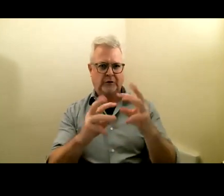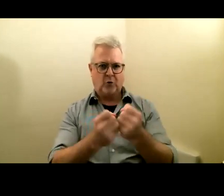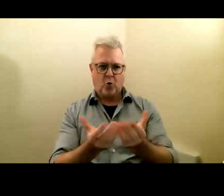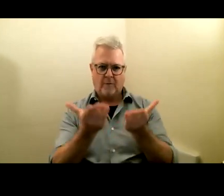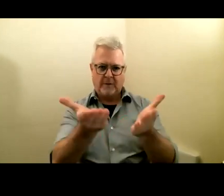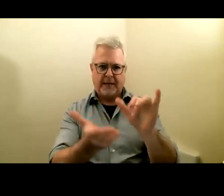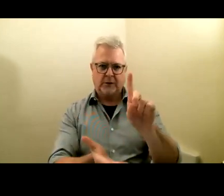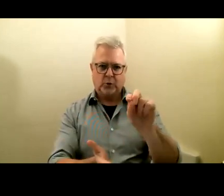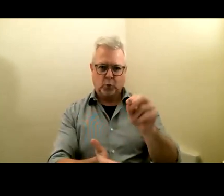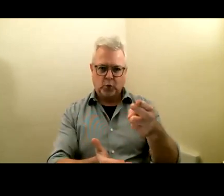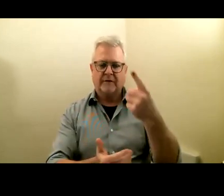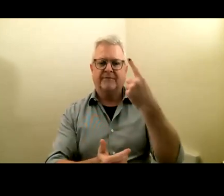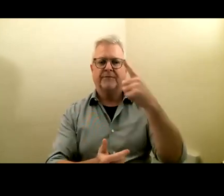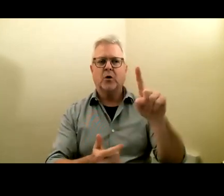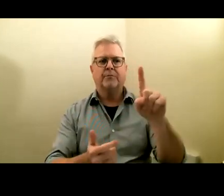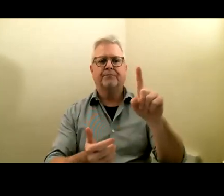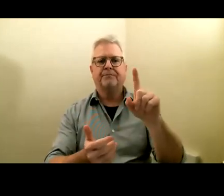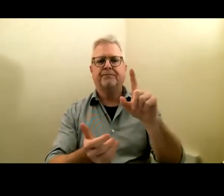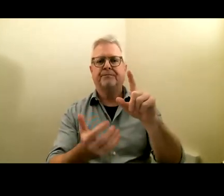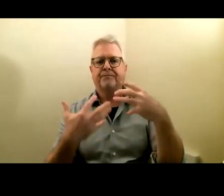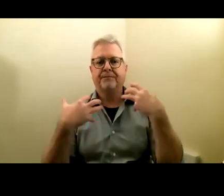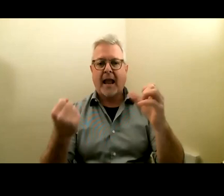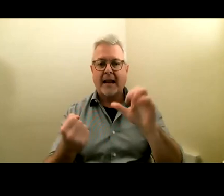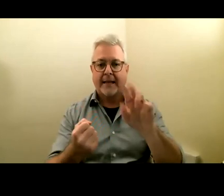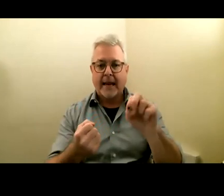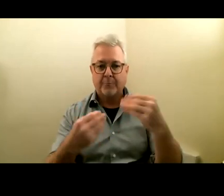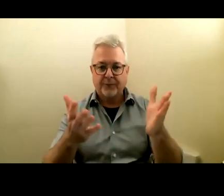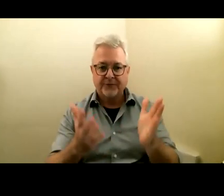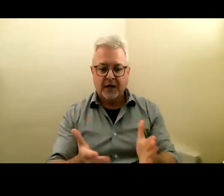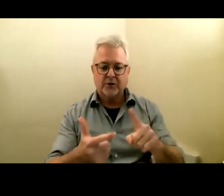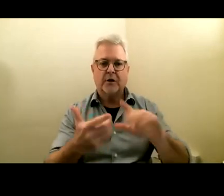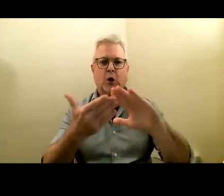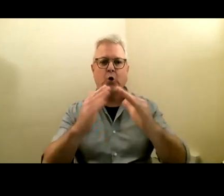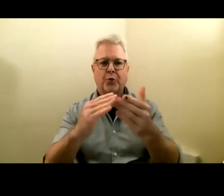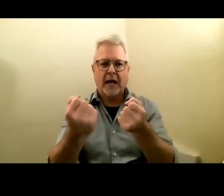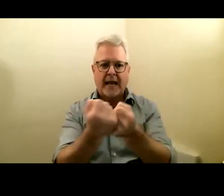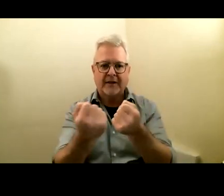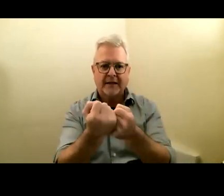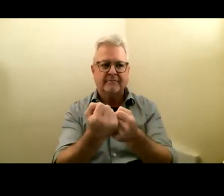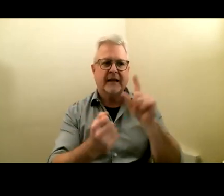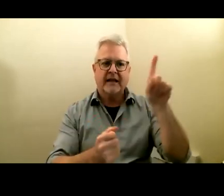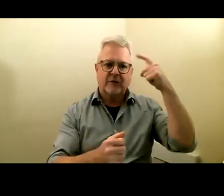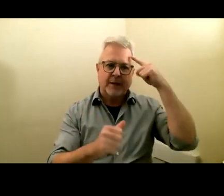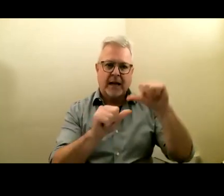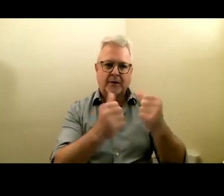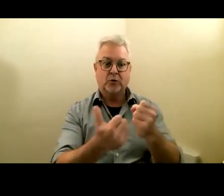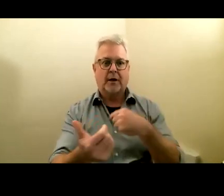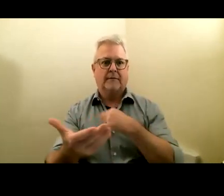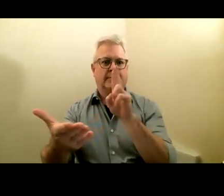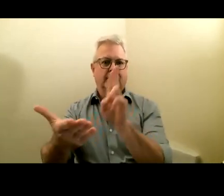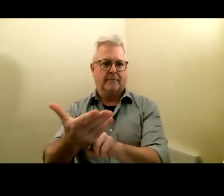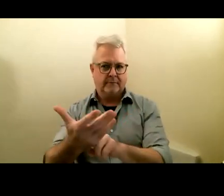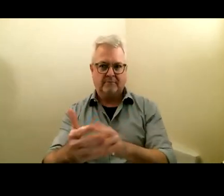workshop. It was the first workshop offered by the Department of Health to healthcare providers, community